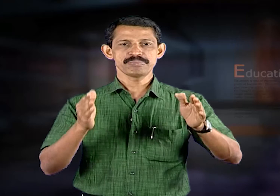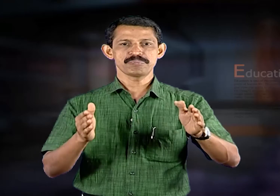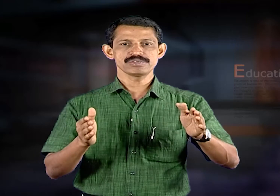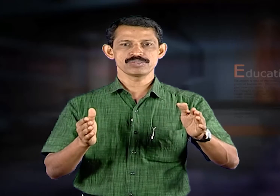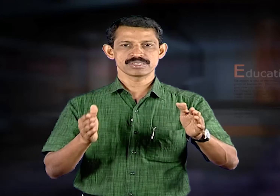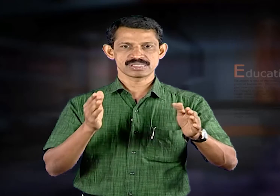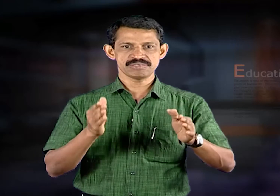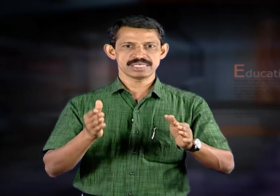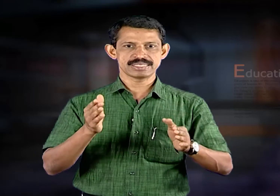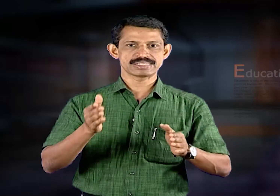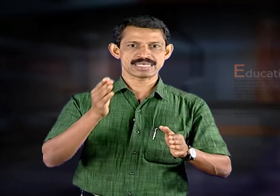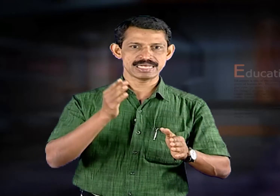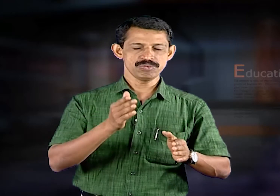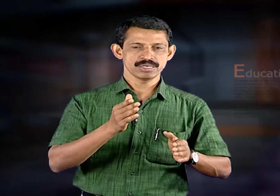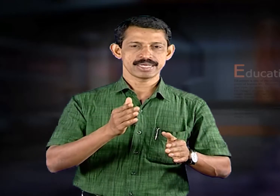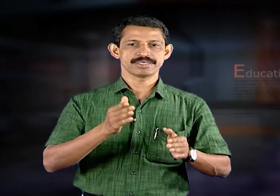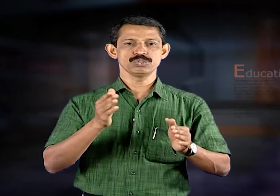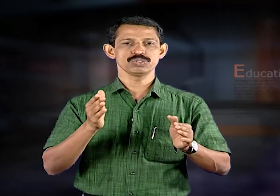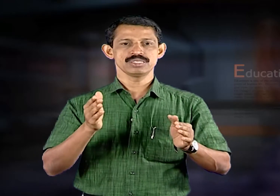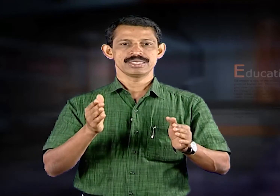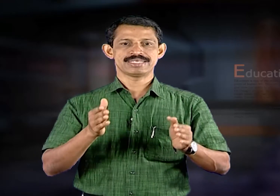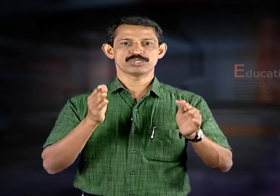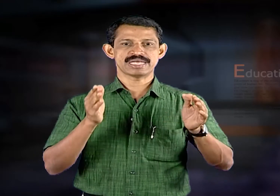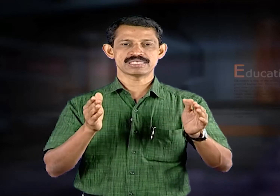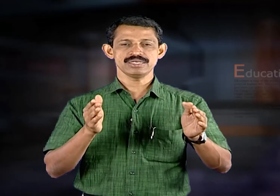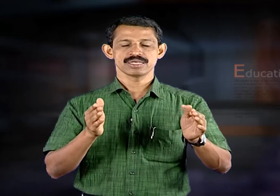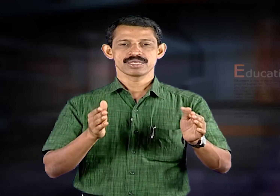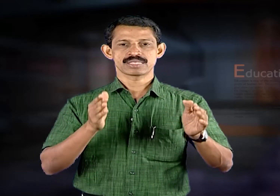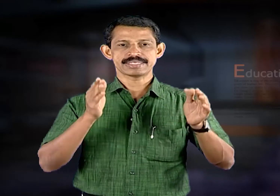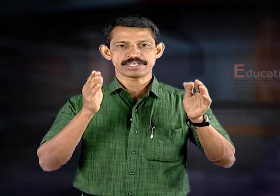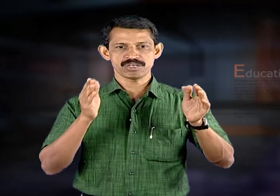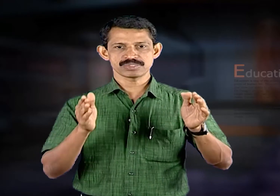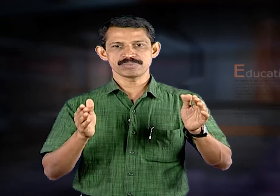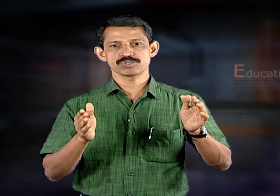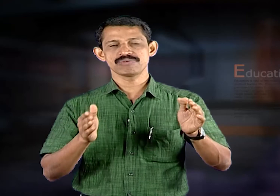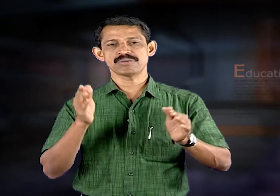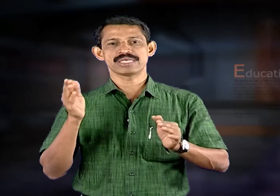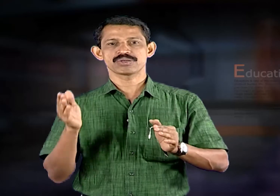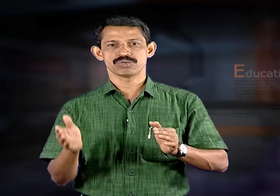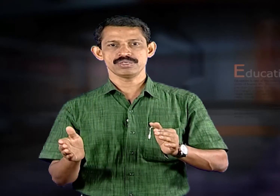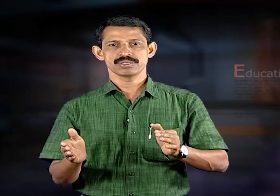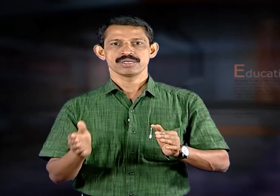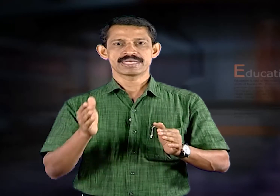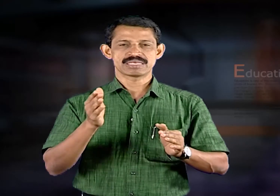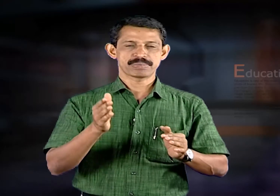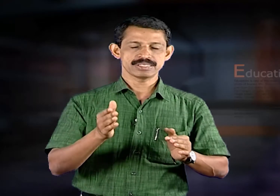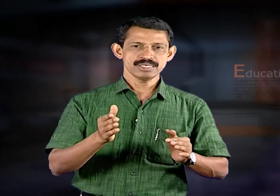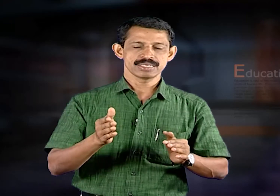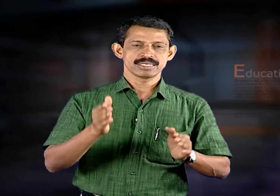people should receive in their childhood and youth an education that equips them to develop their own independent,